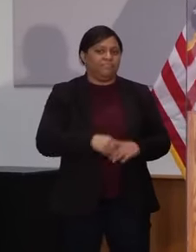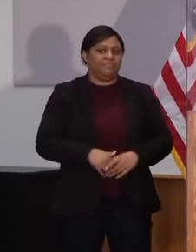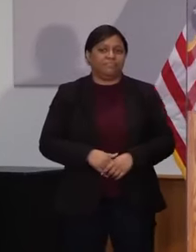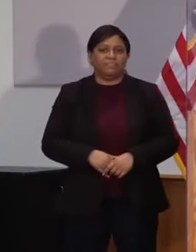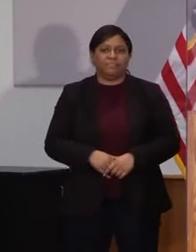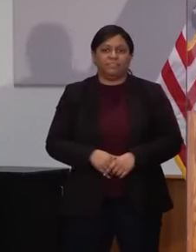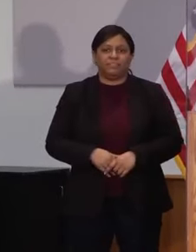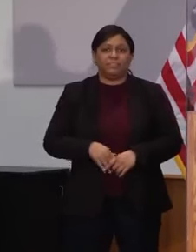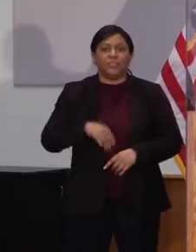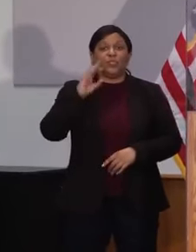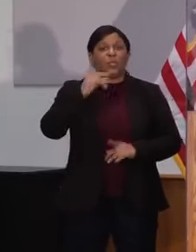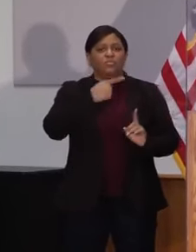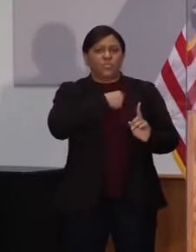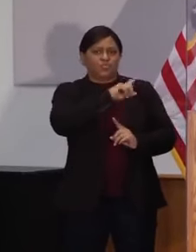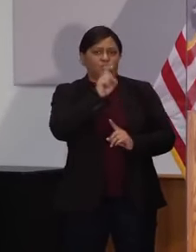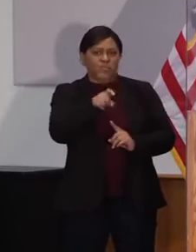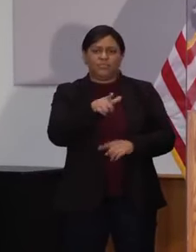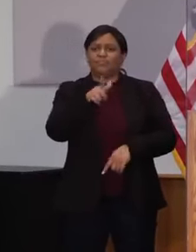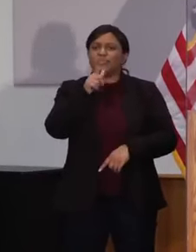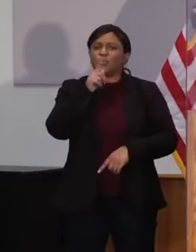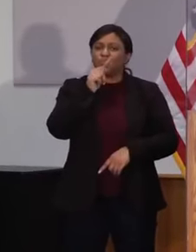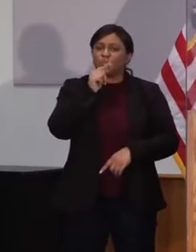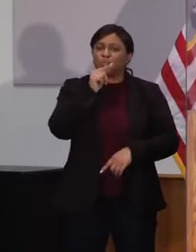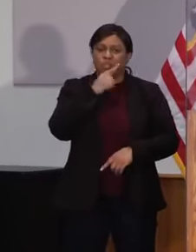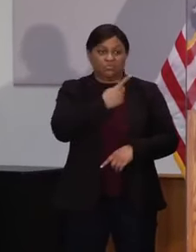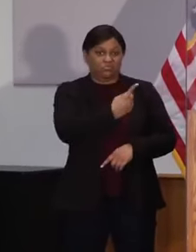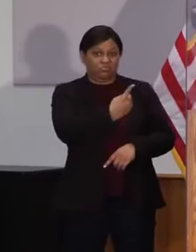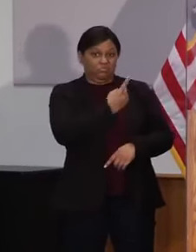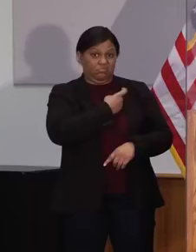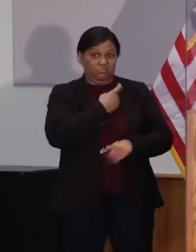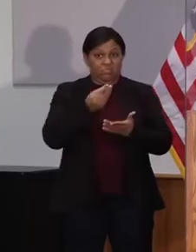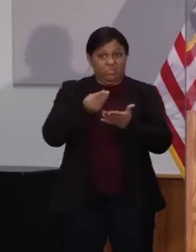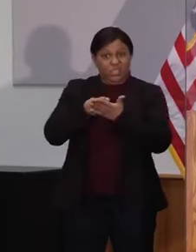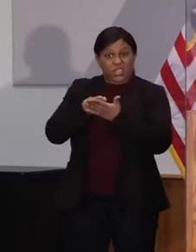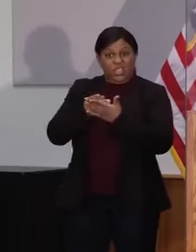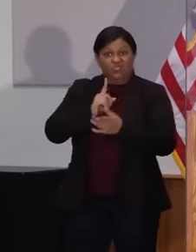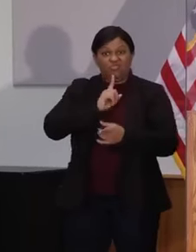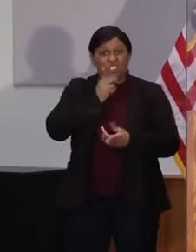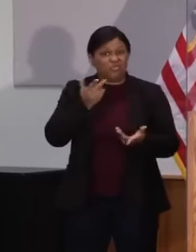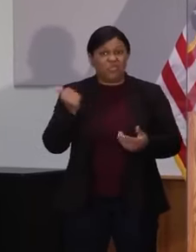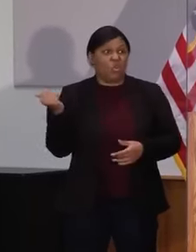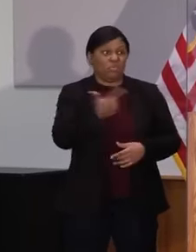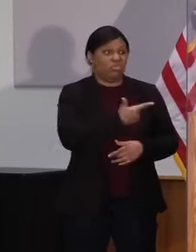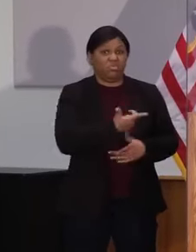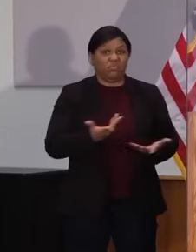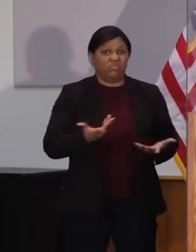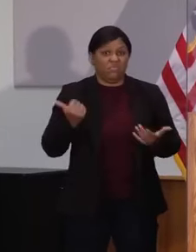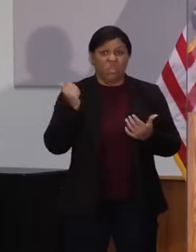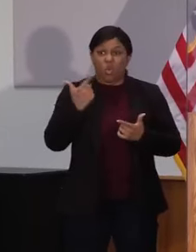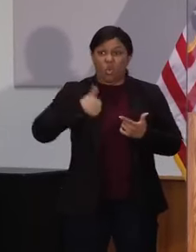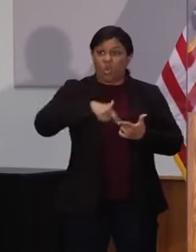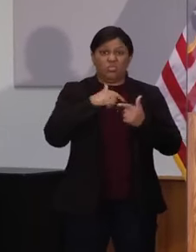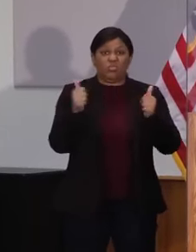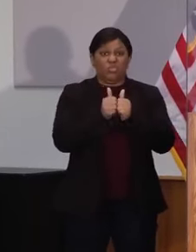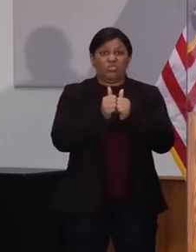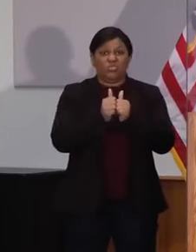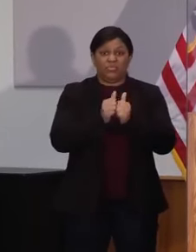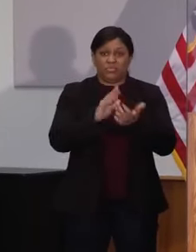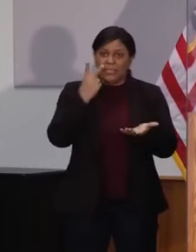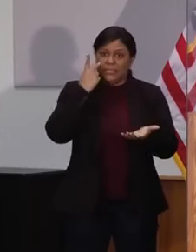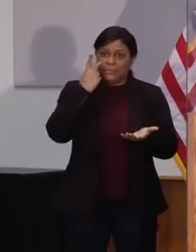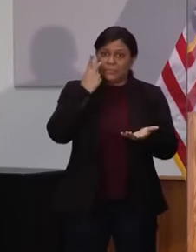So the question is who's making the request? And the answer is we all are, because we're all in this together. So I've seen letter